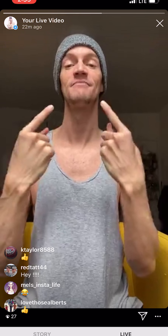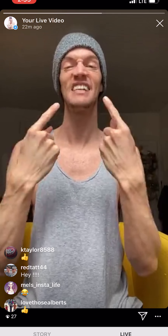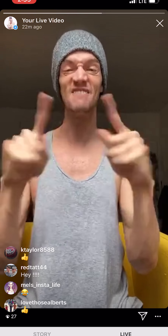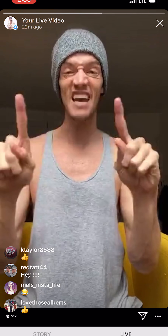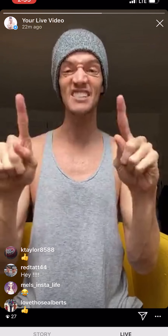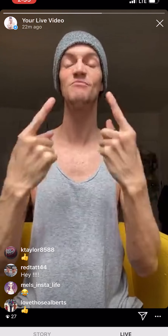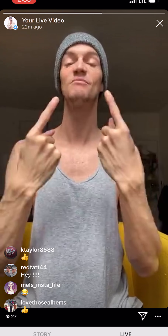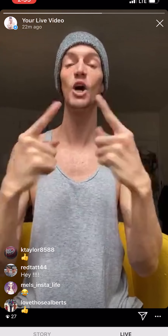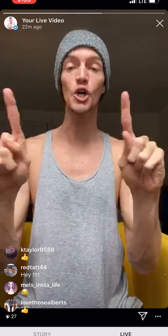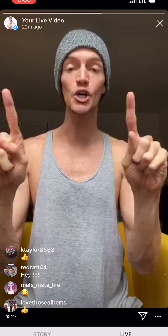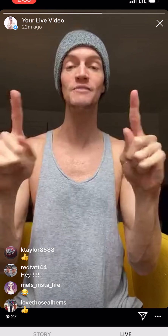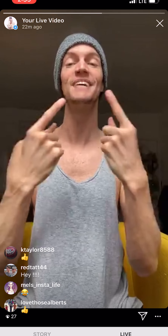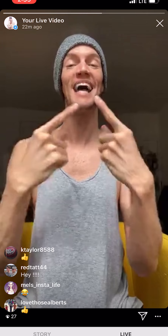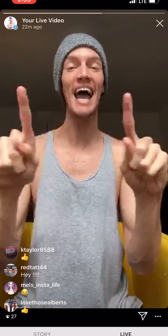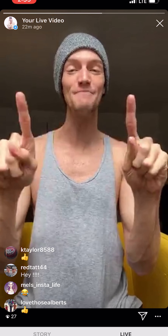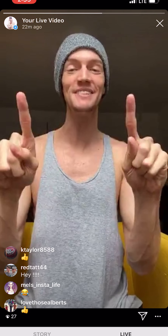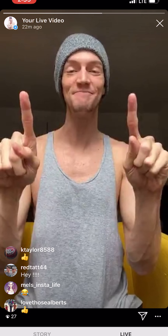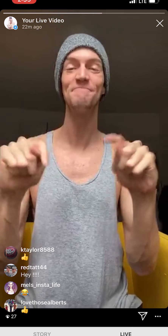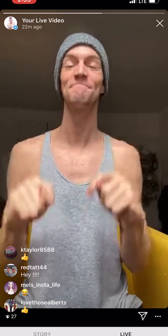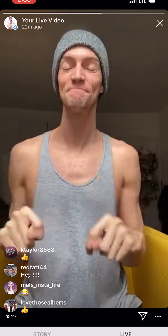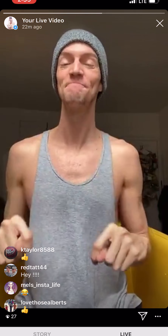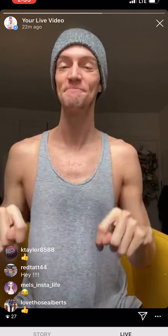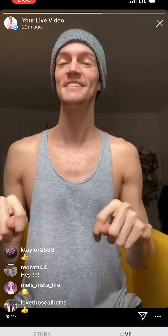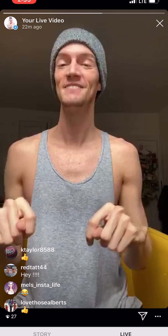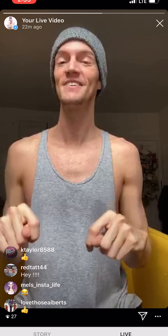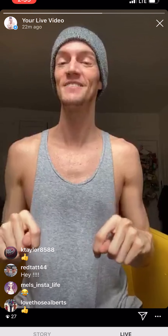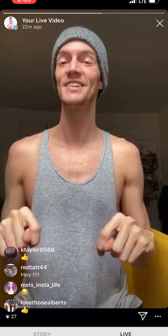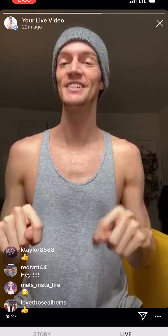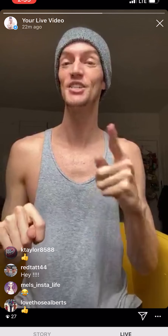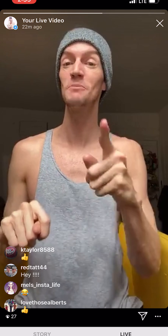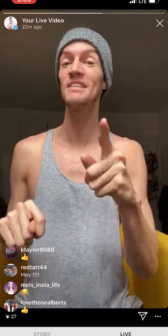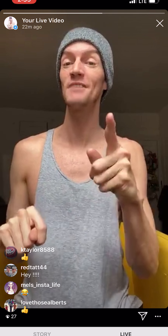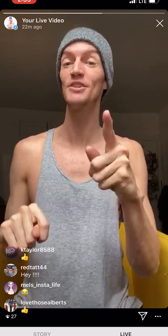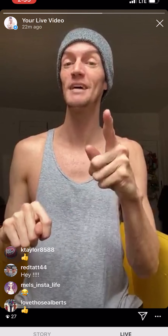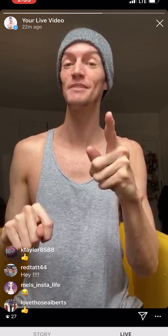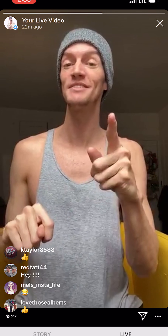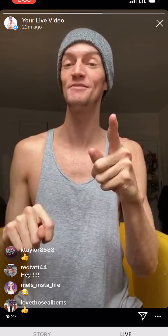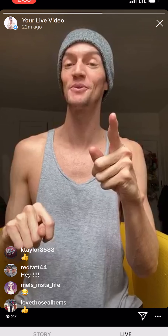Event. Occurred. Happen. Very, very good. Show me the sign for tempt if you were here.